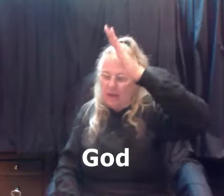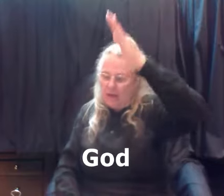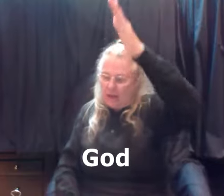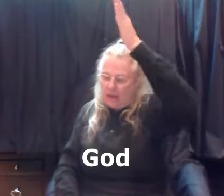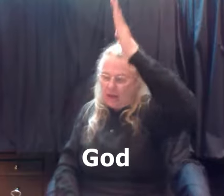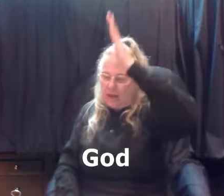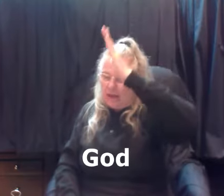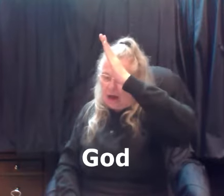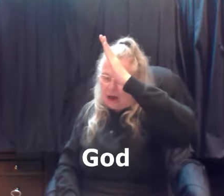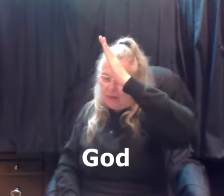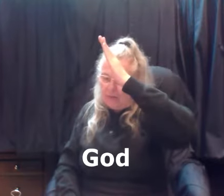God.